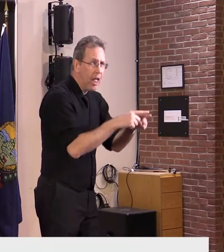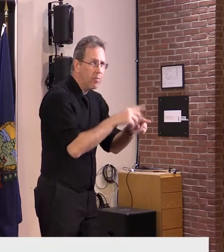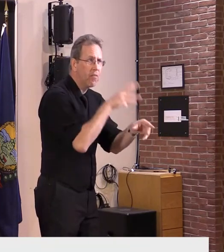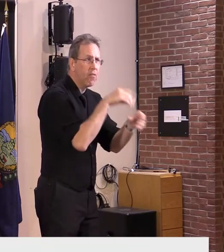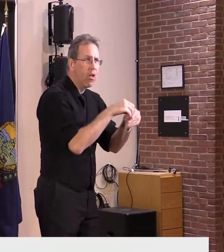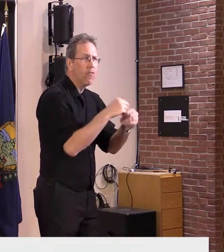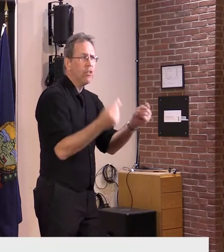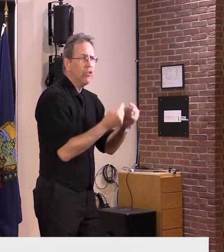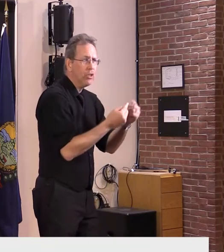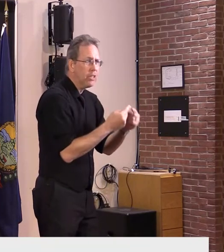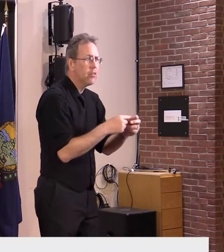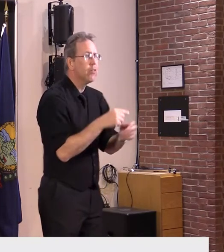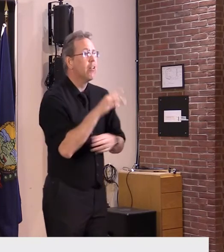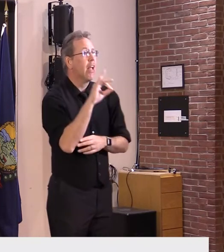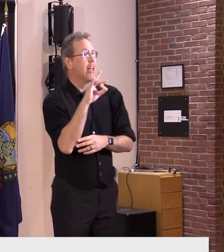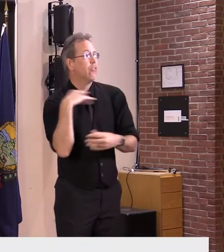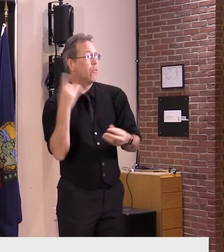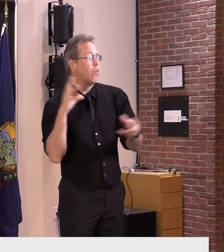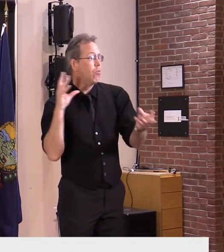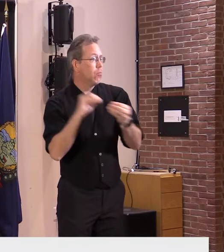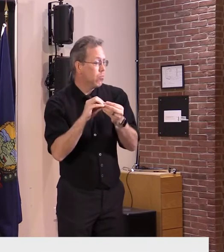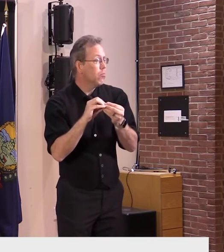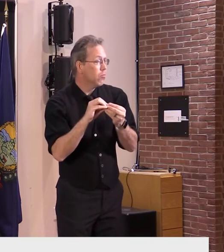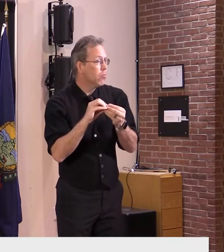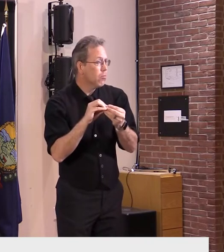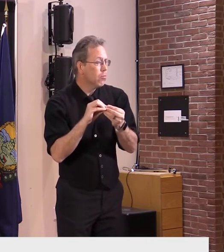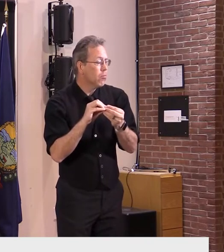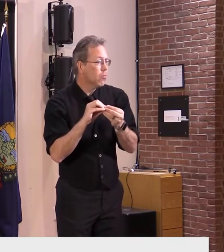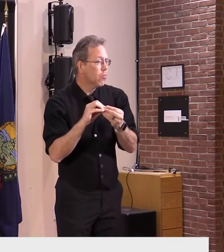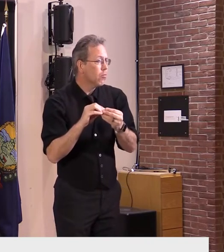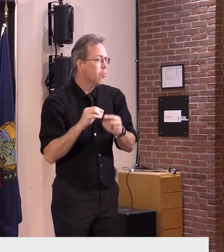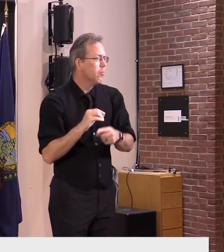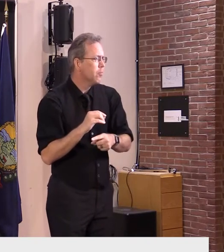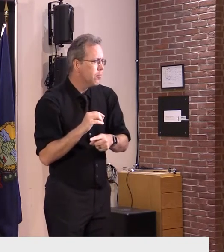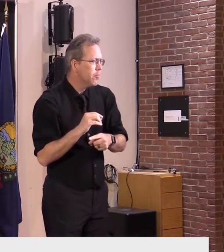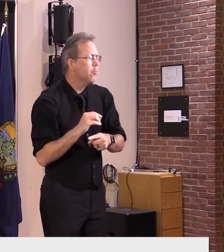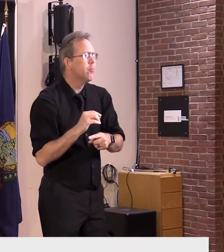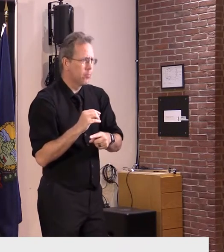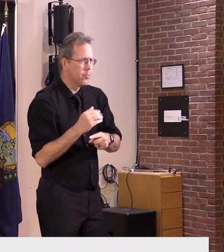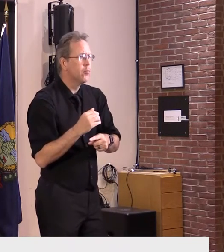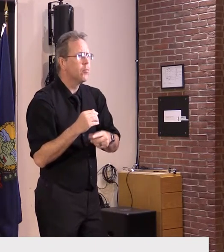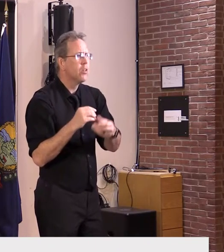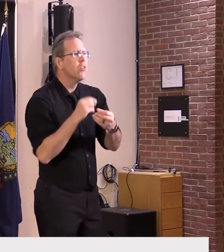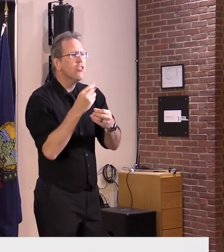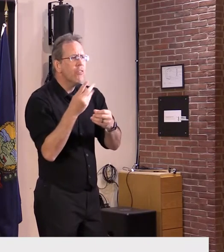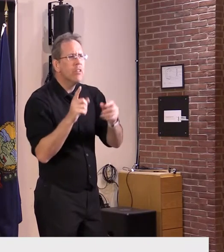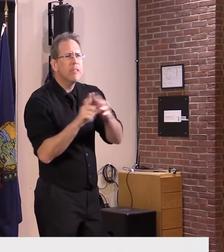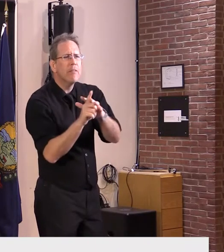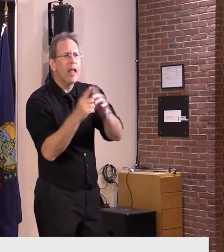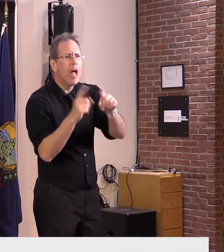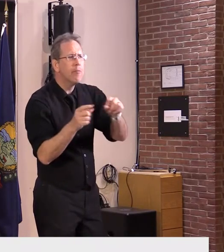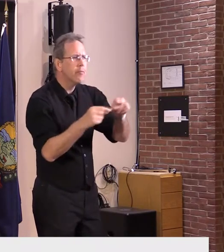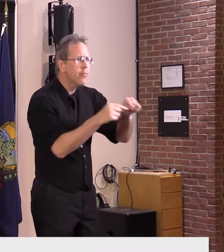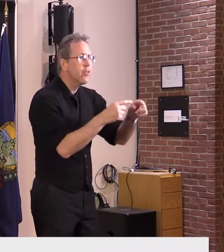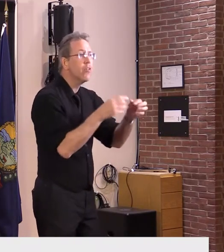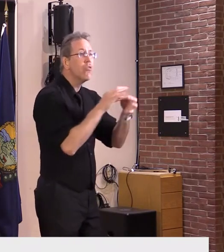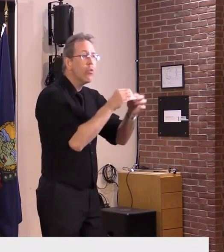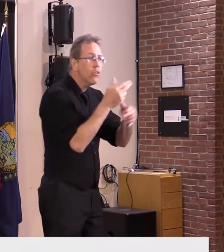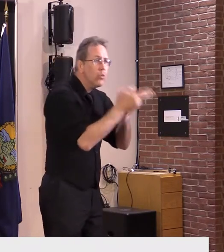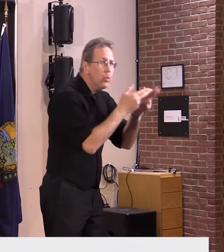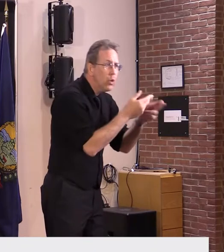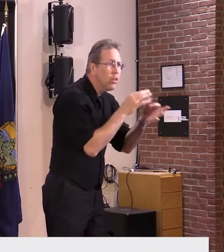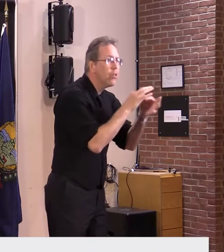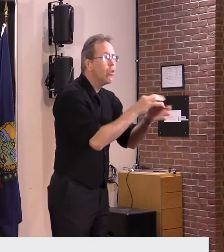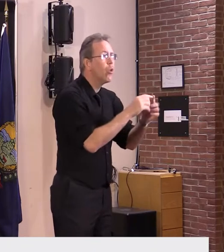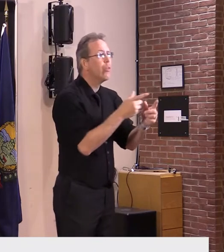far, 25 incidents in which firearms were fired, and another 11 where property was struck